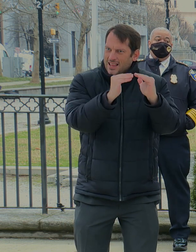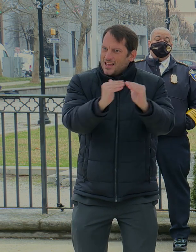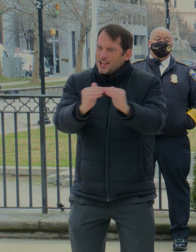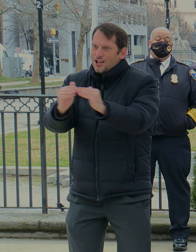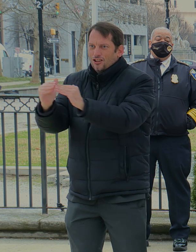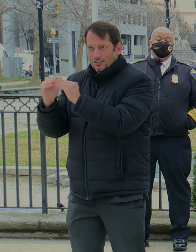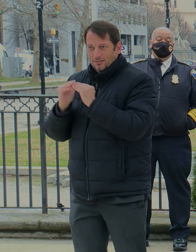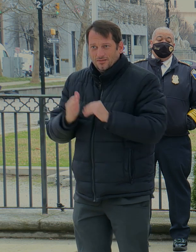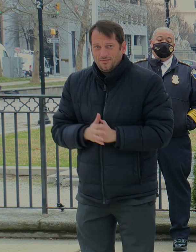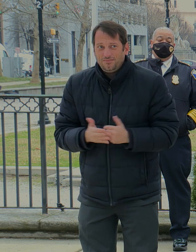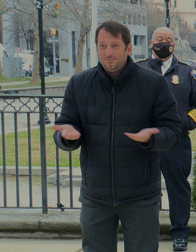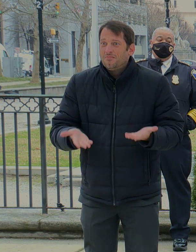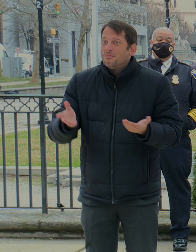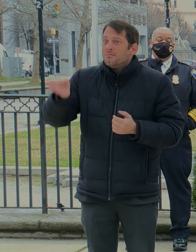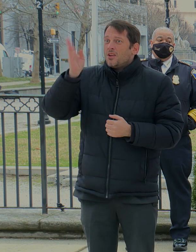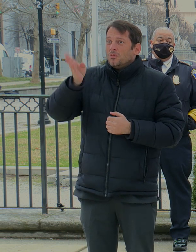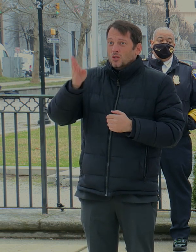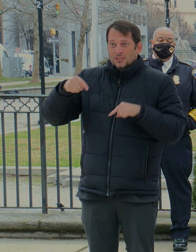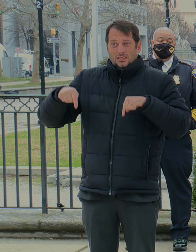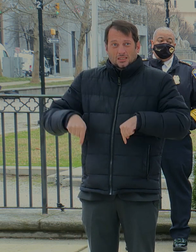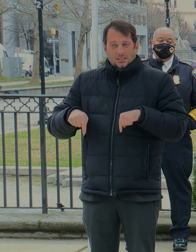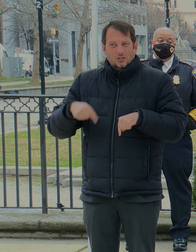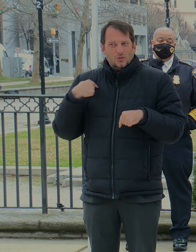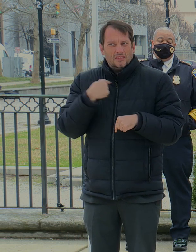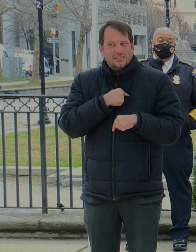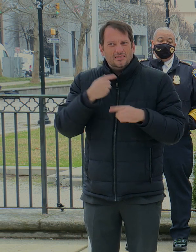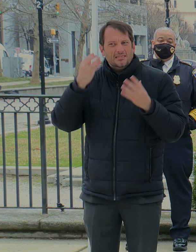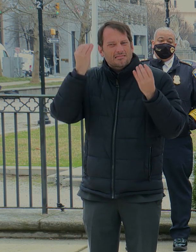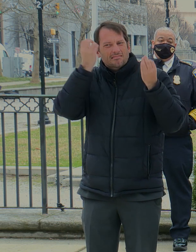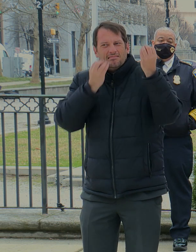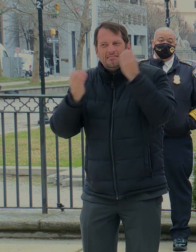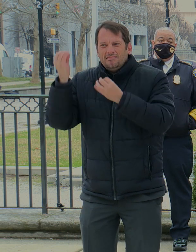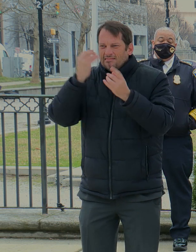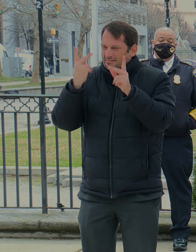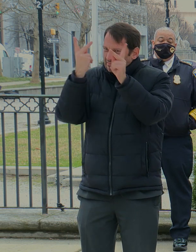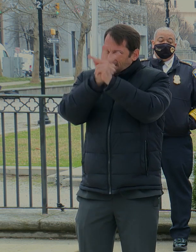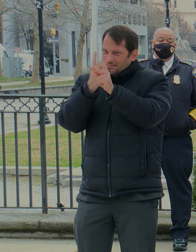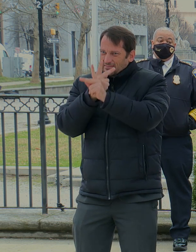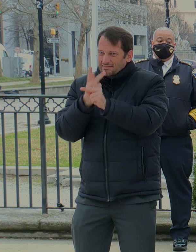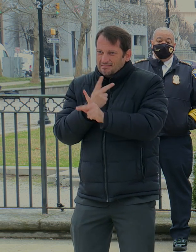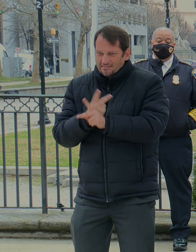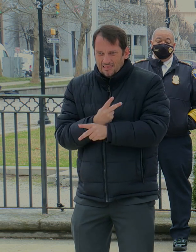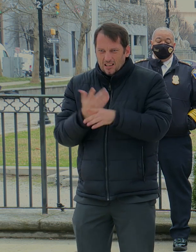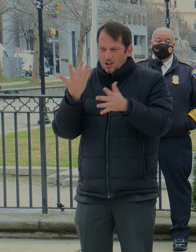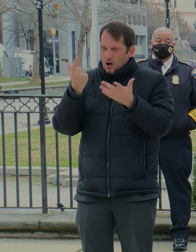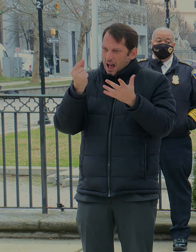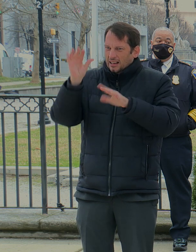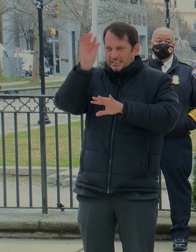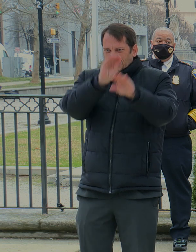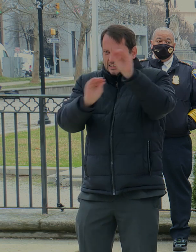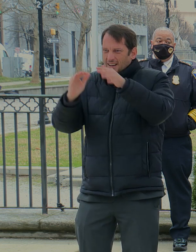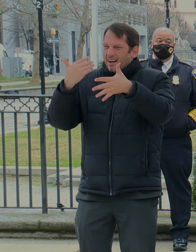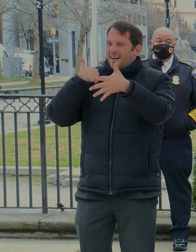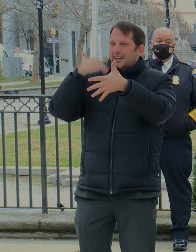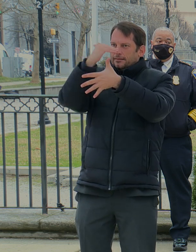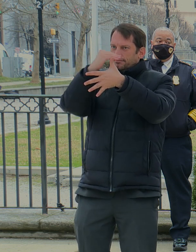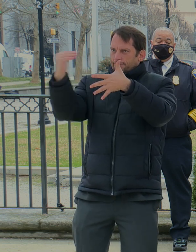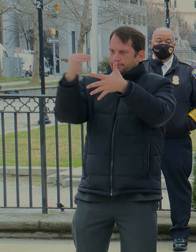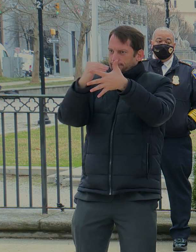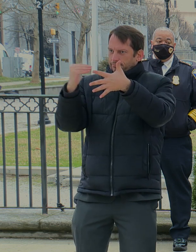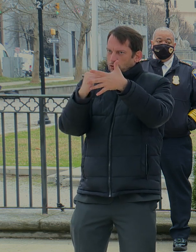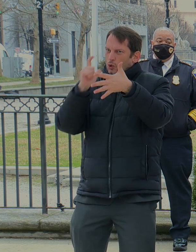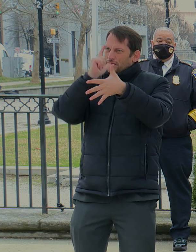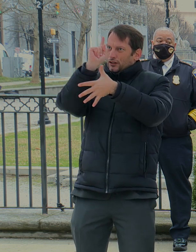specific population factors and priorities to tailor sub-prioritization to meet the needs of Baltimore City residents. For